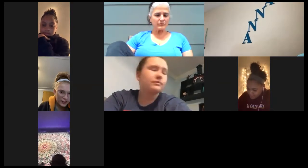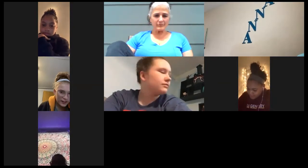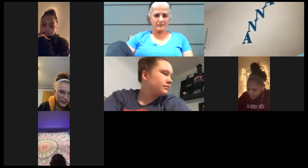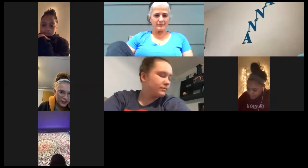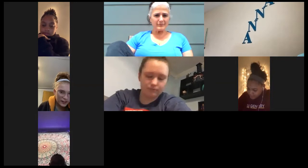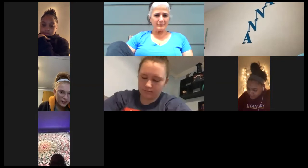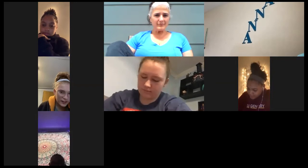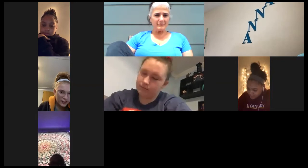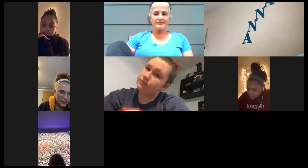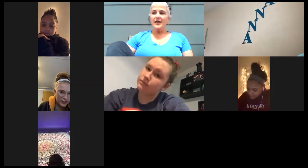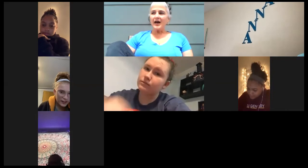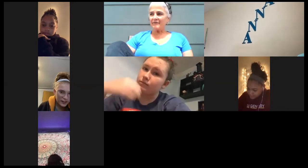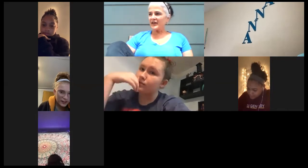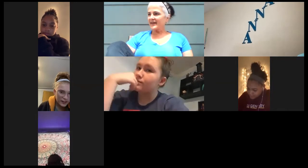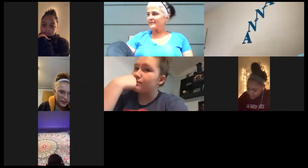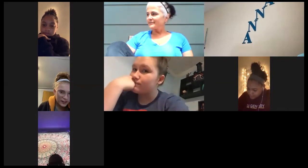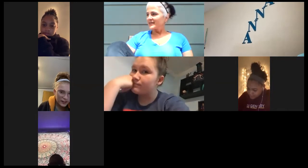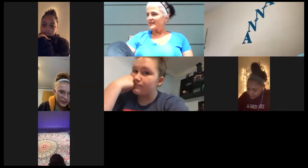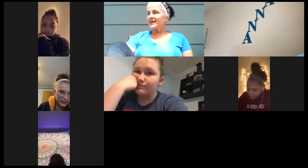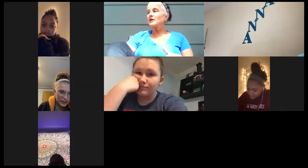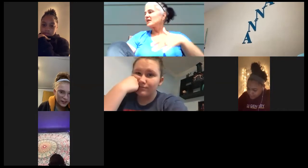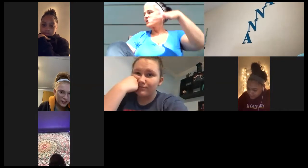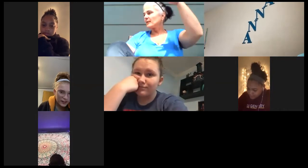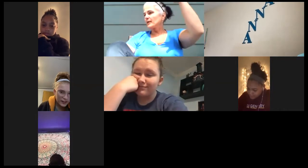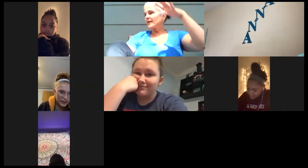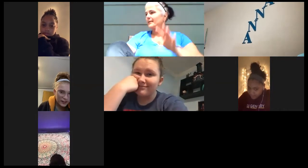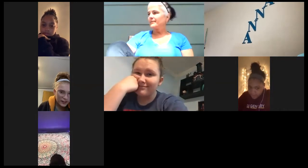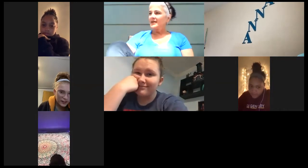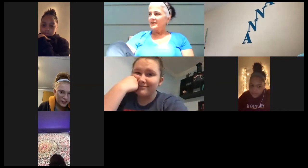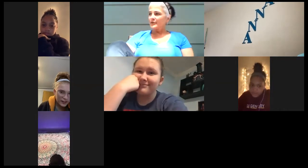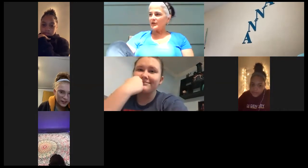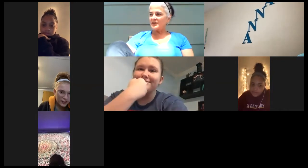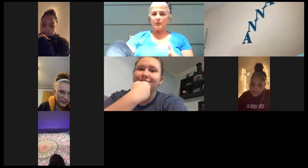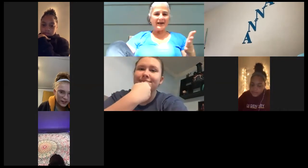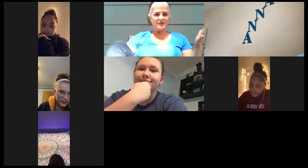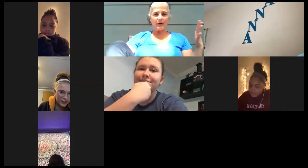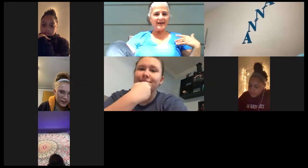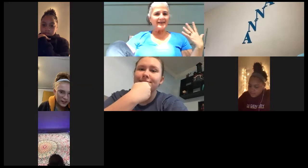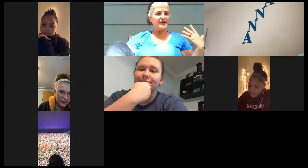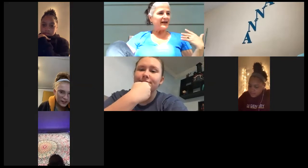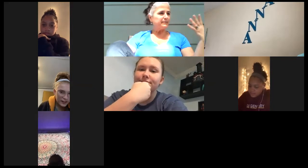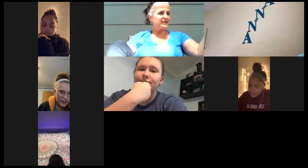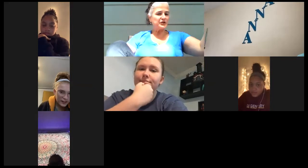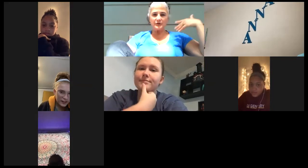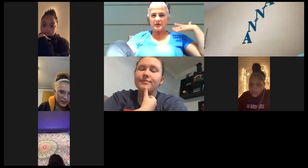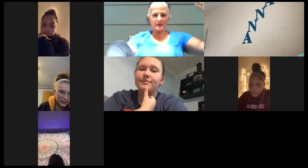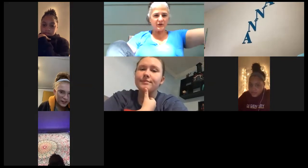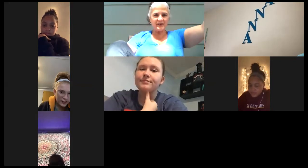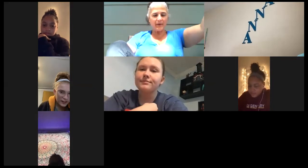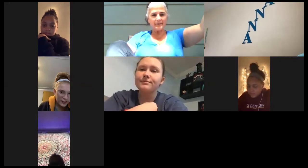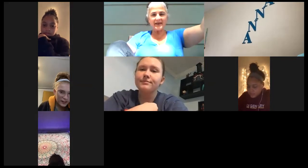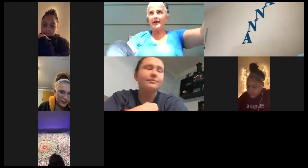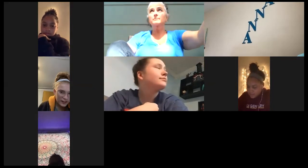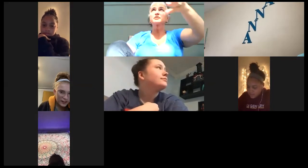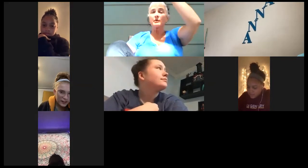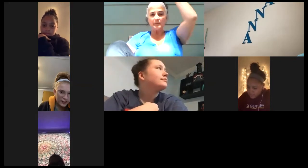out because it gets too bright. Feel you. So I've got an umbrella. Of course, this random rain, you can't pick and choose when you put